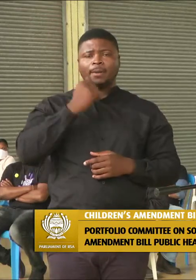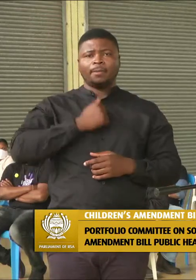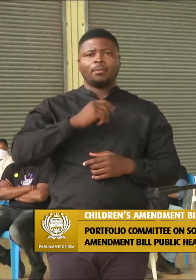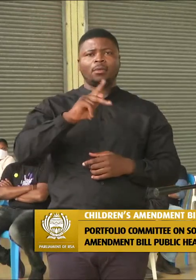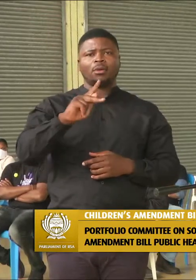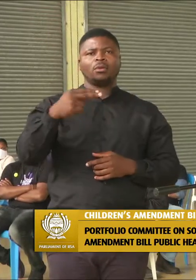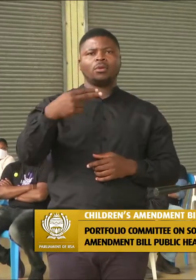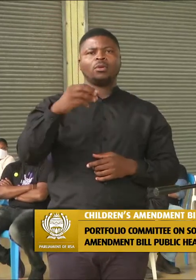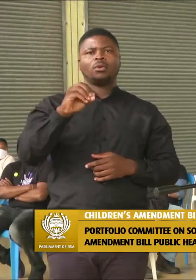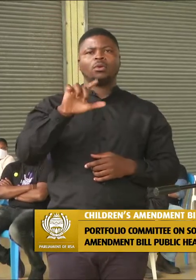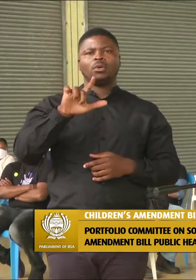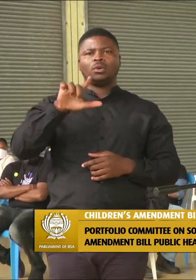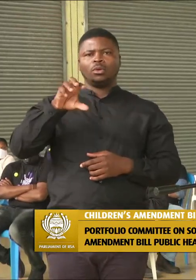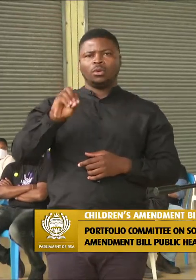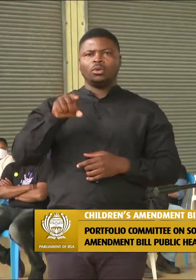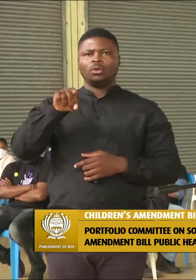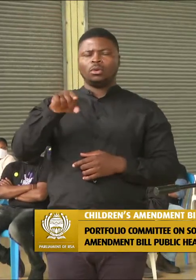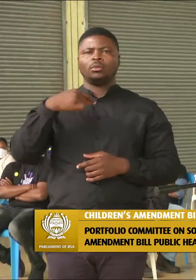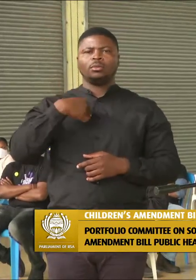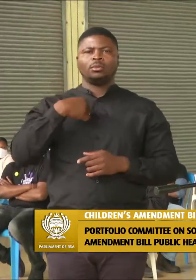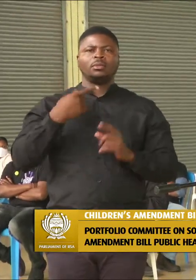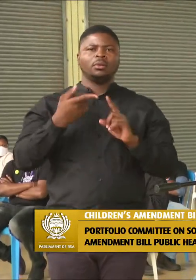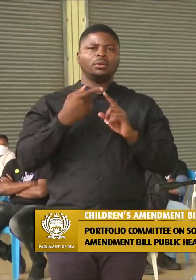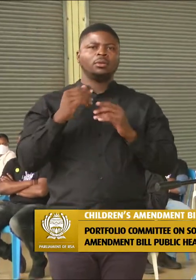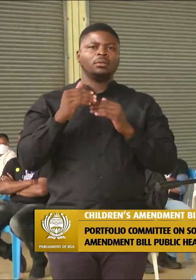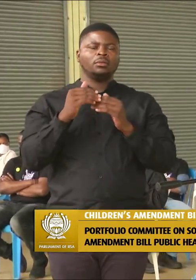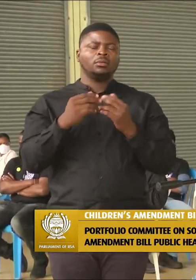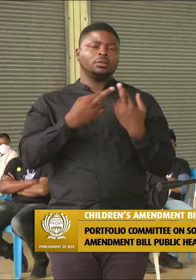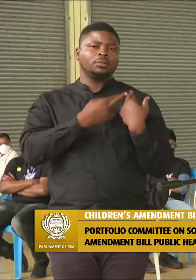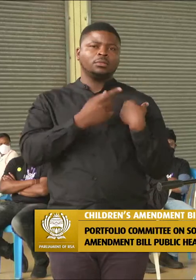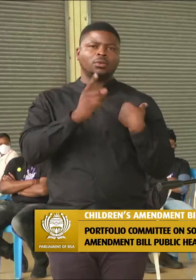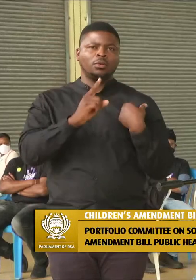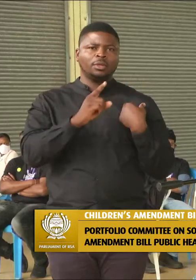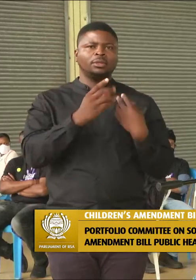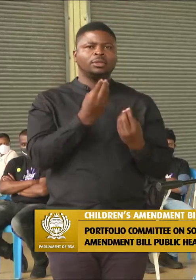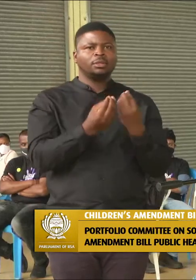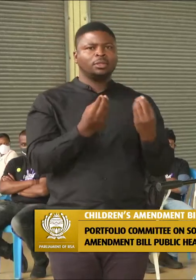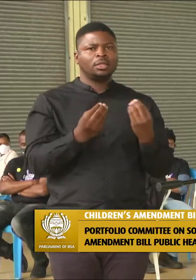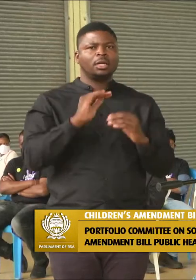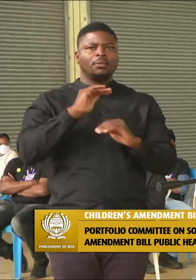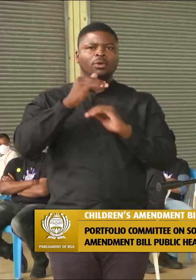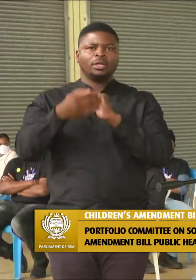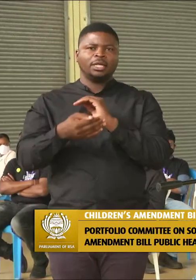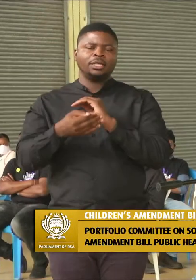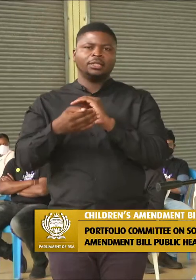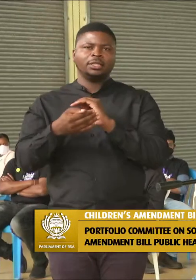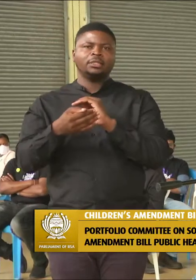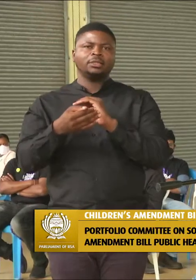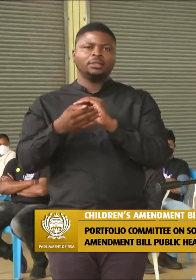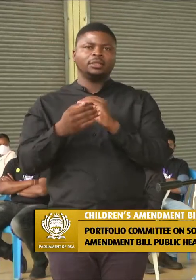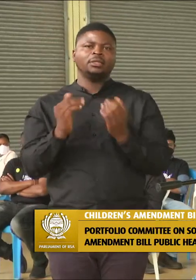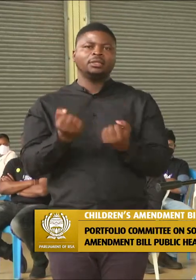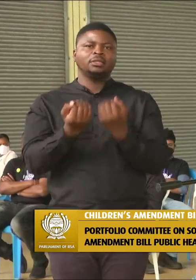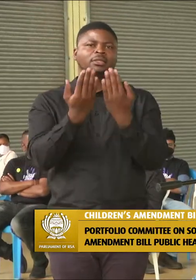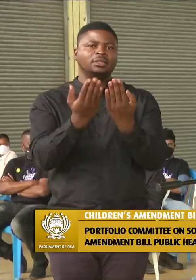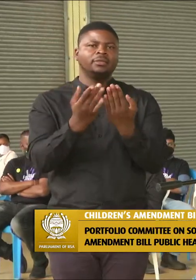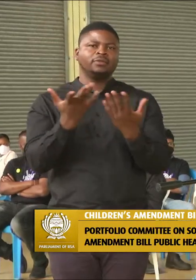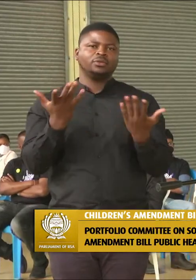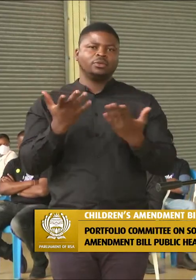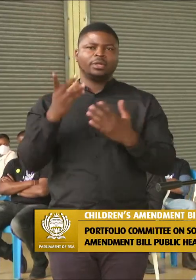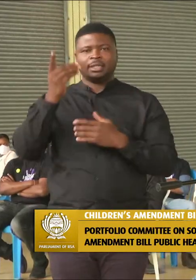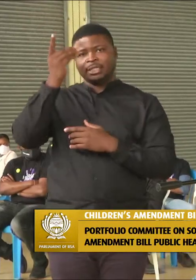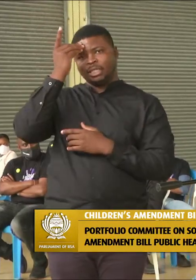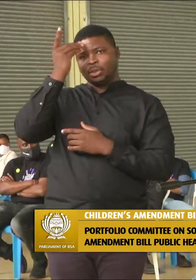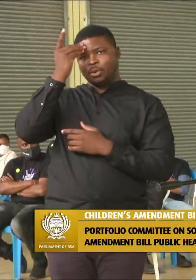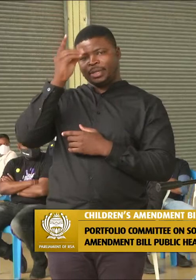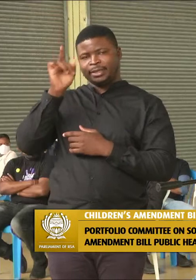NguKholosa Mbedla. I'm responsible for childcare and protection services at eThekwini South. Ngikwa Child Care and Protection